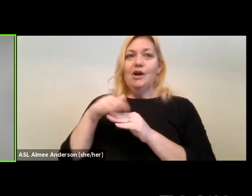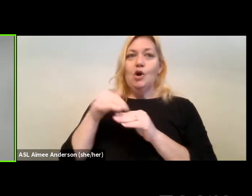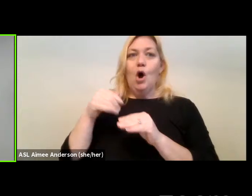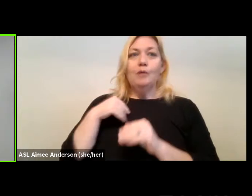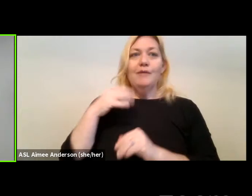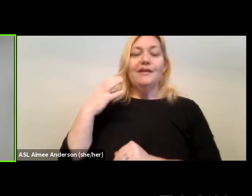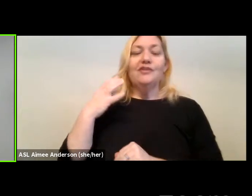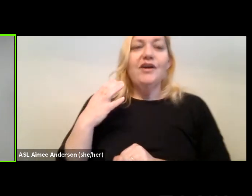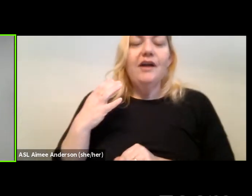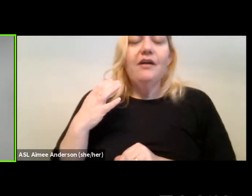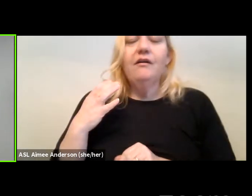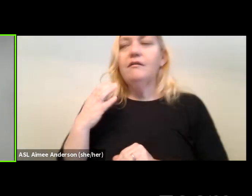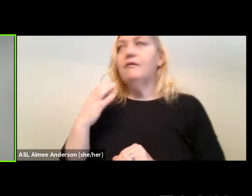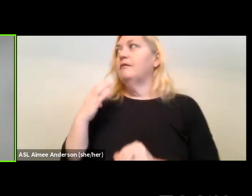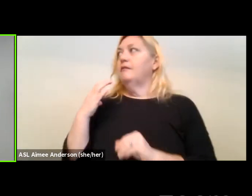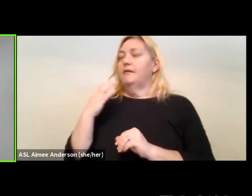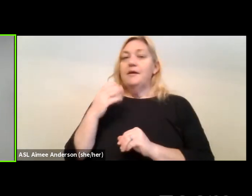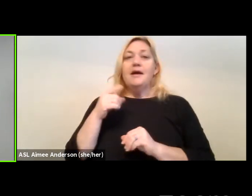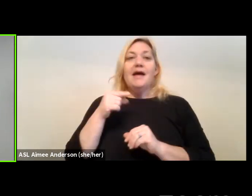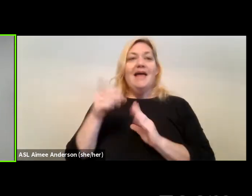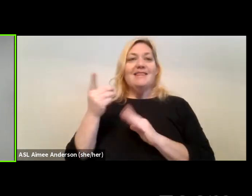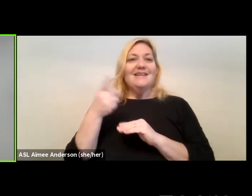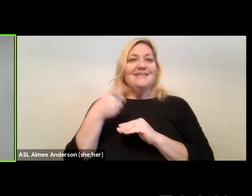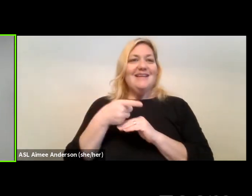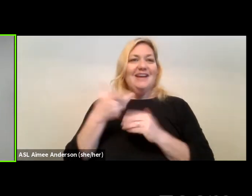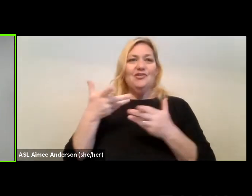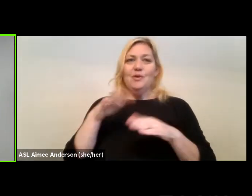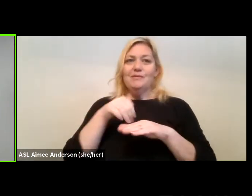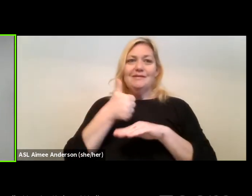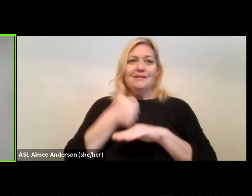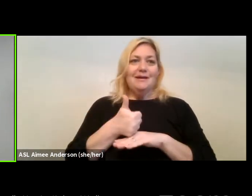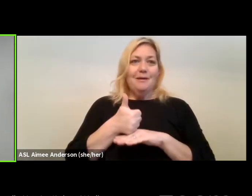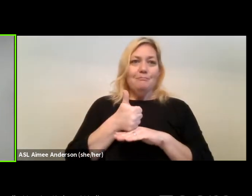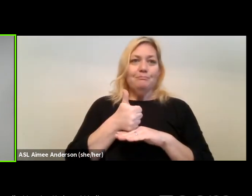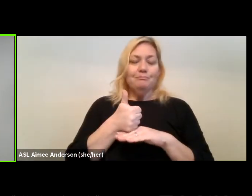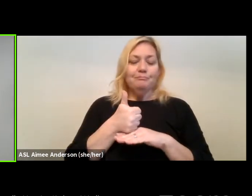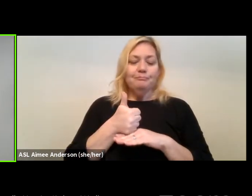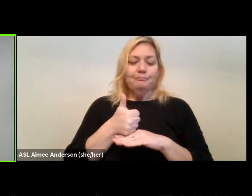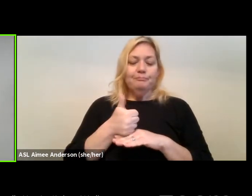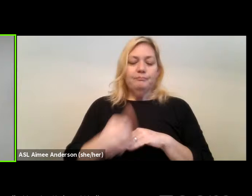chair. And I believe the date has already been set. But